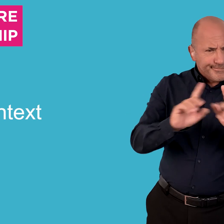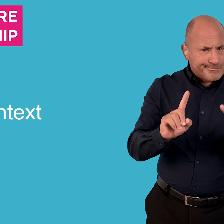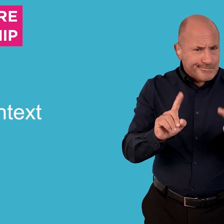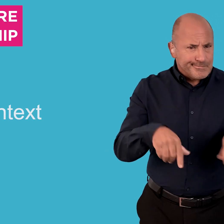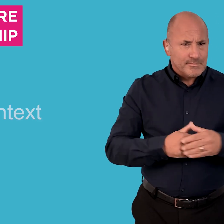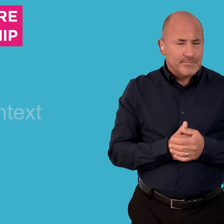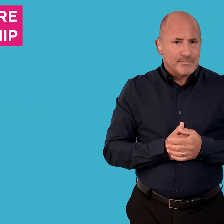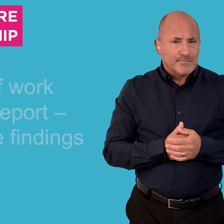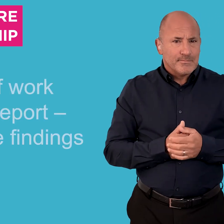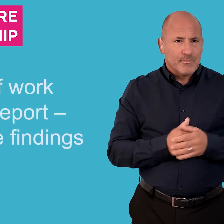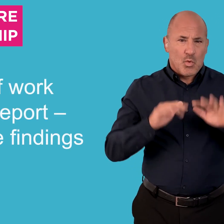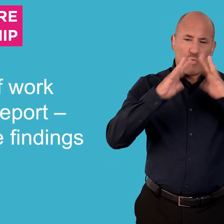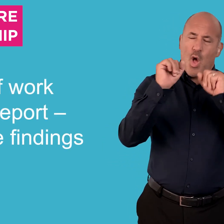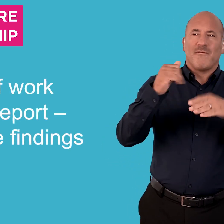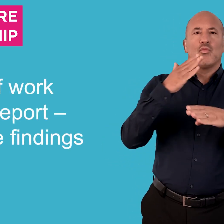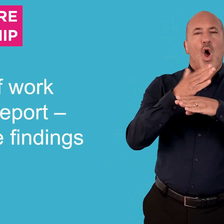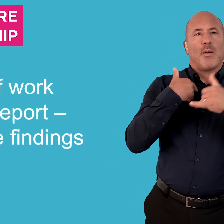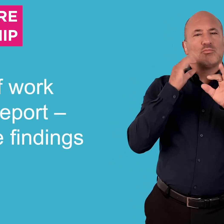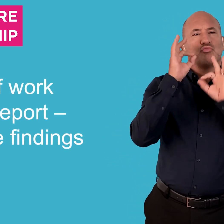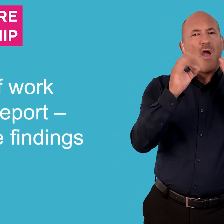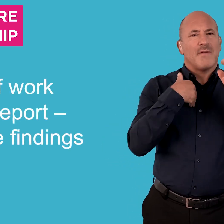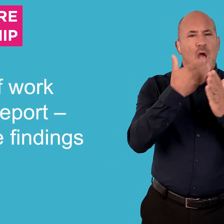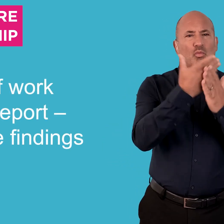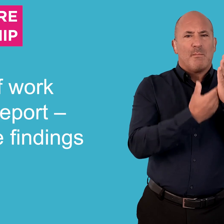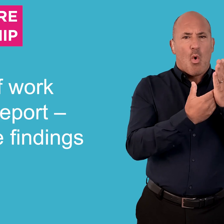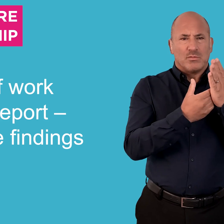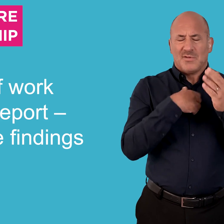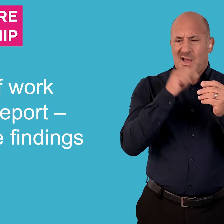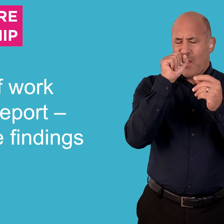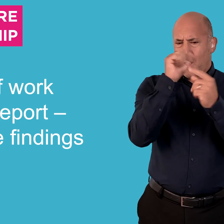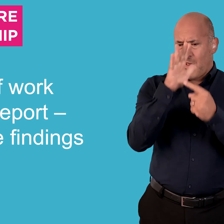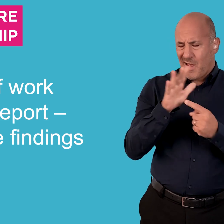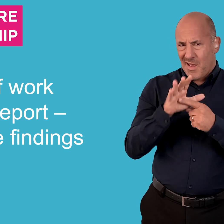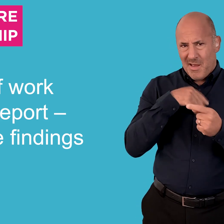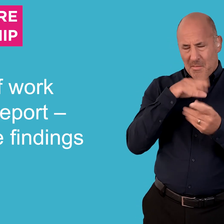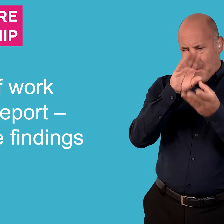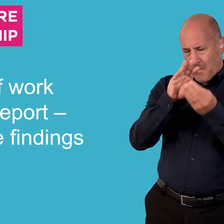Context. World of Work Survey Report Headline Findings.